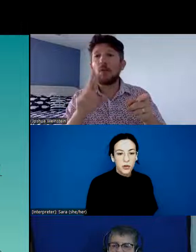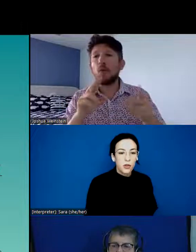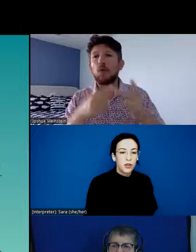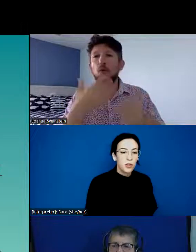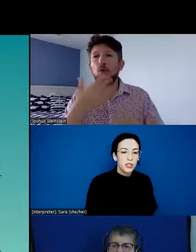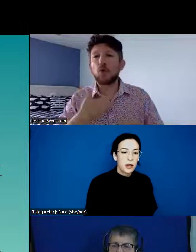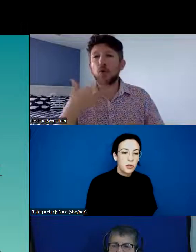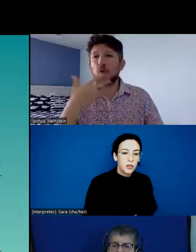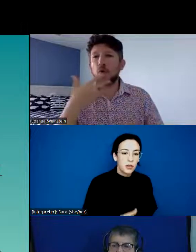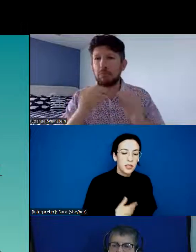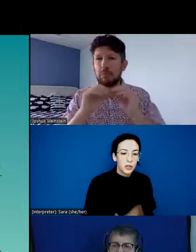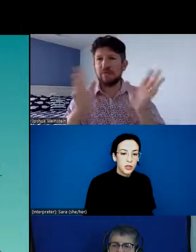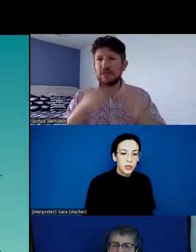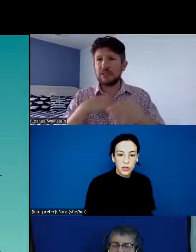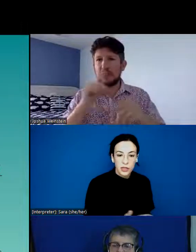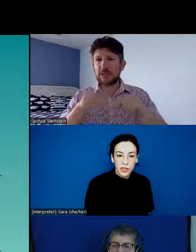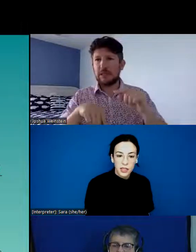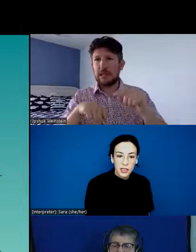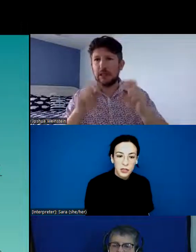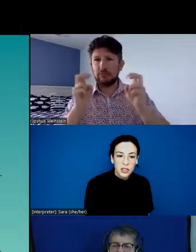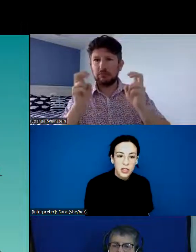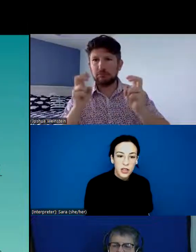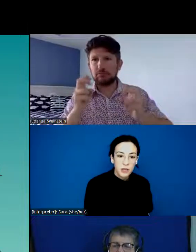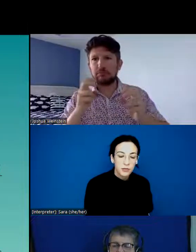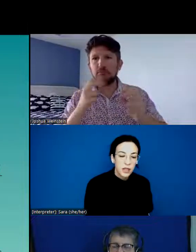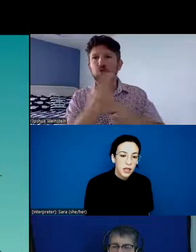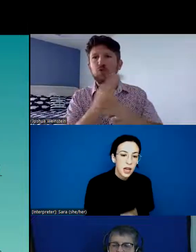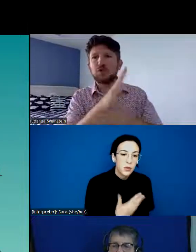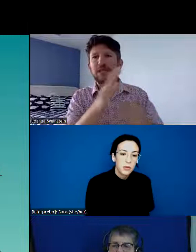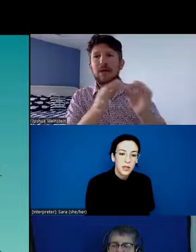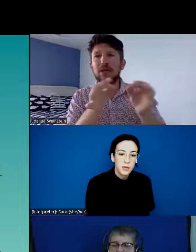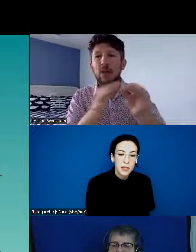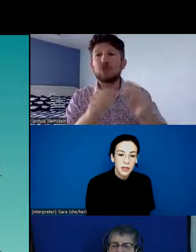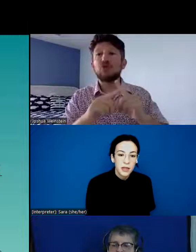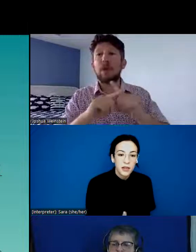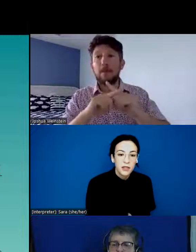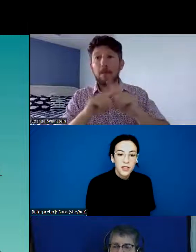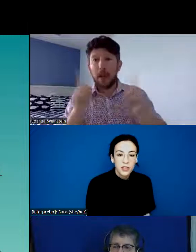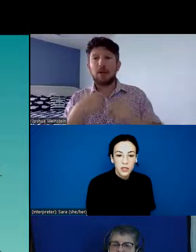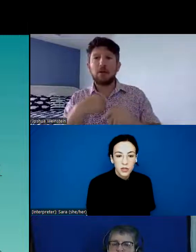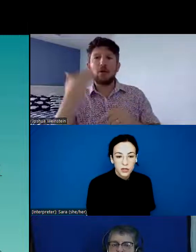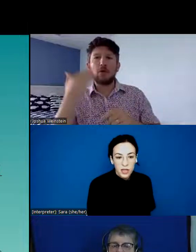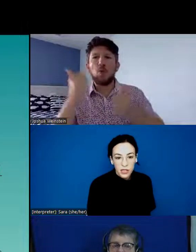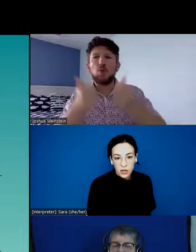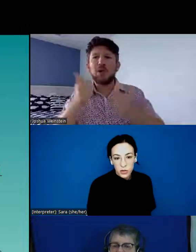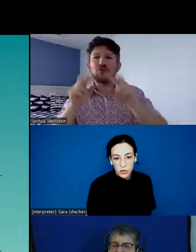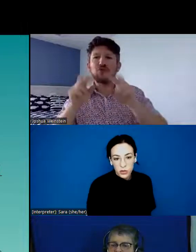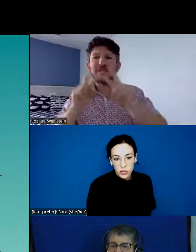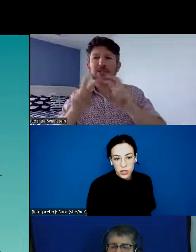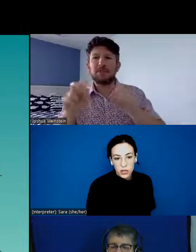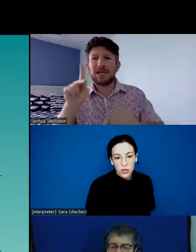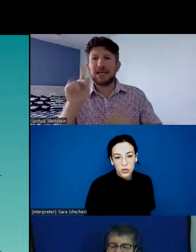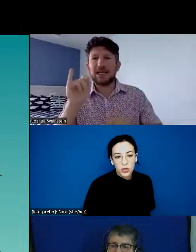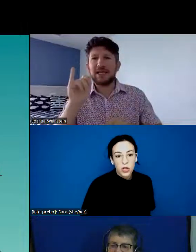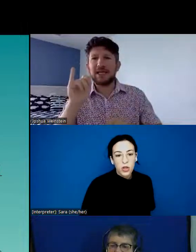For example, of course, I wouldn't, as a person who uses signed language, I wouldn't be the best fit to advise on or work